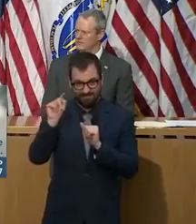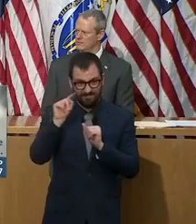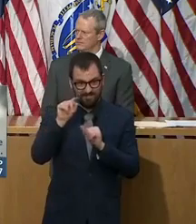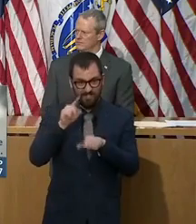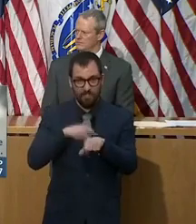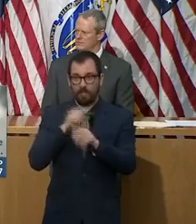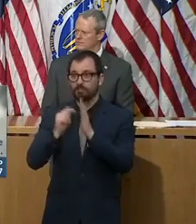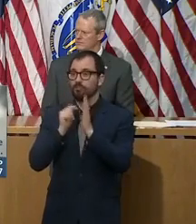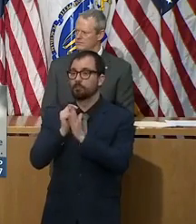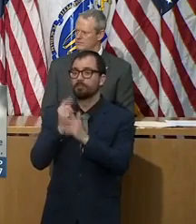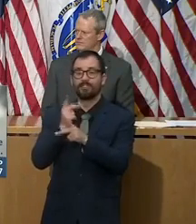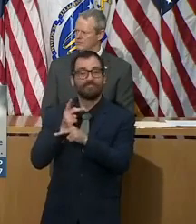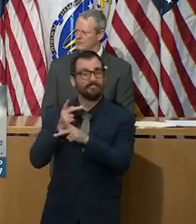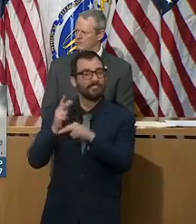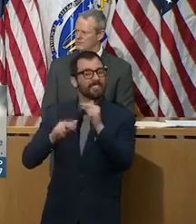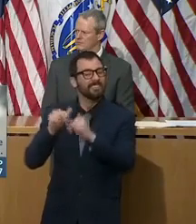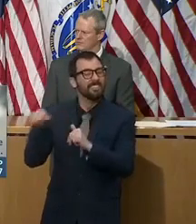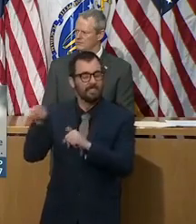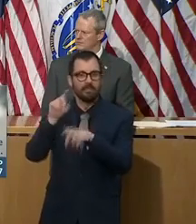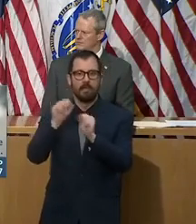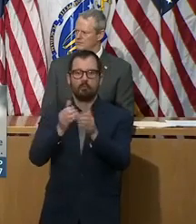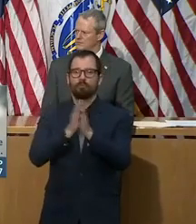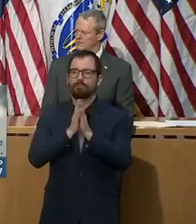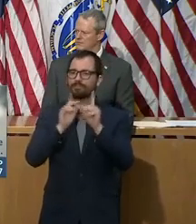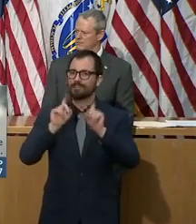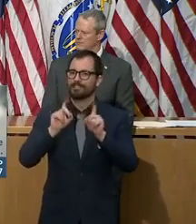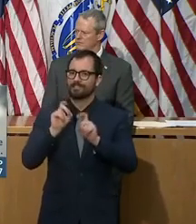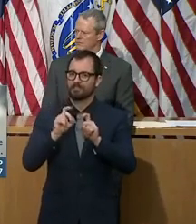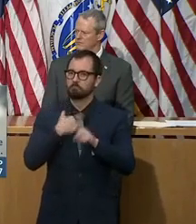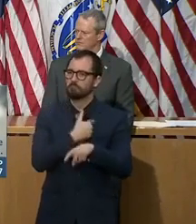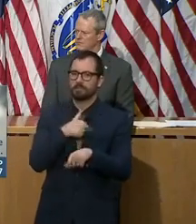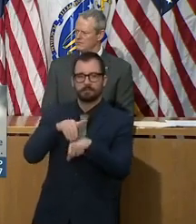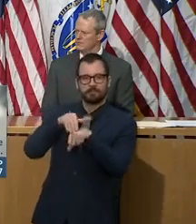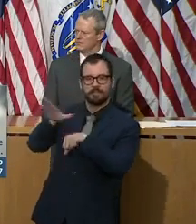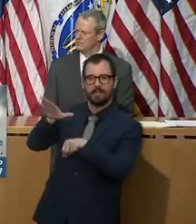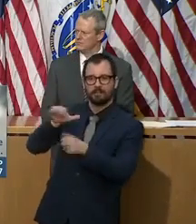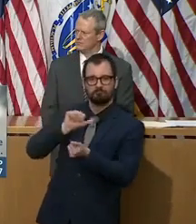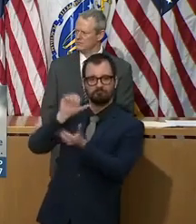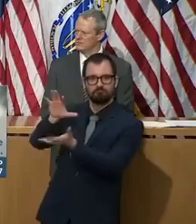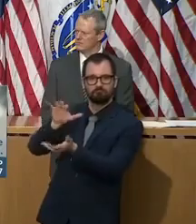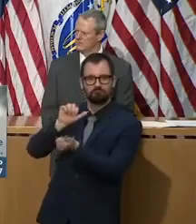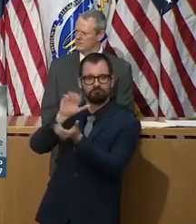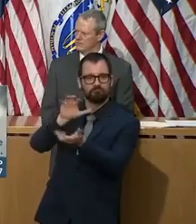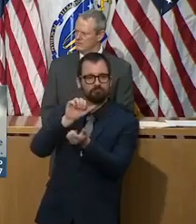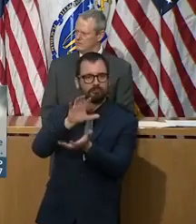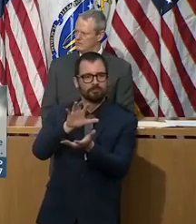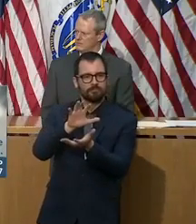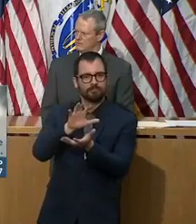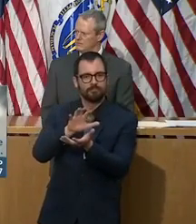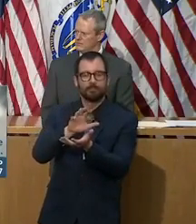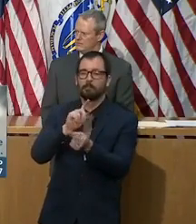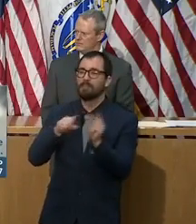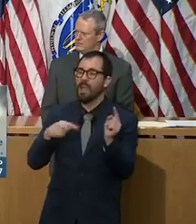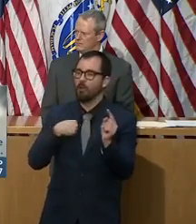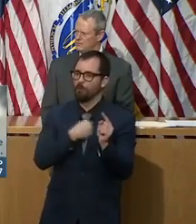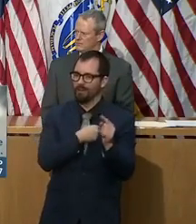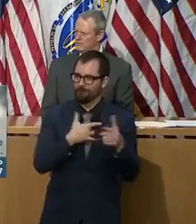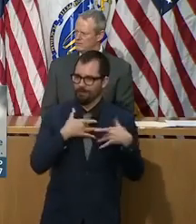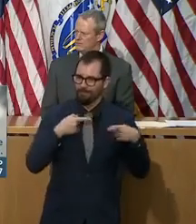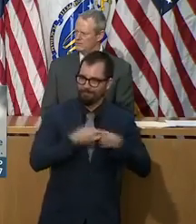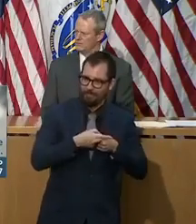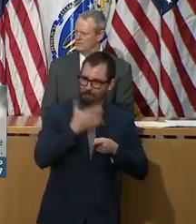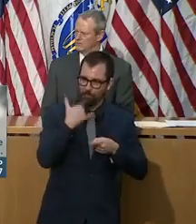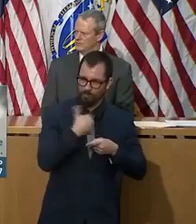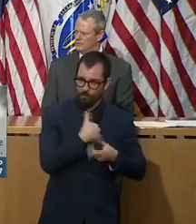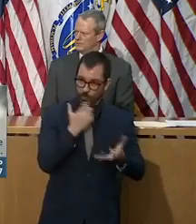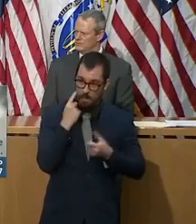wanted to test everybody, all residents in the nursing home and staff. The information we put out the other day,